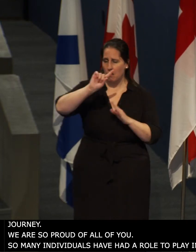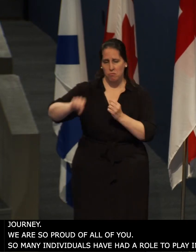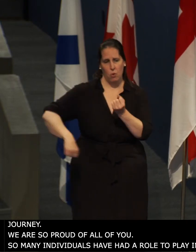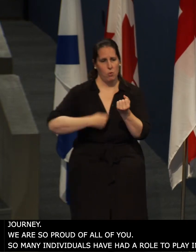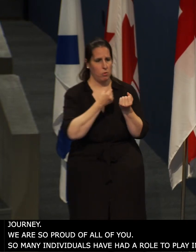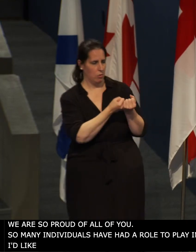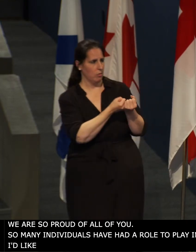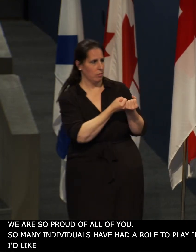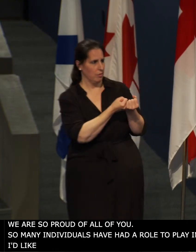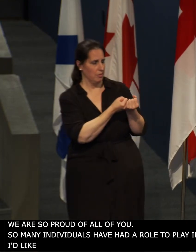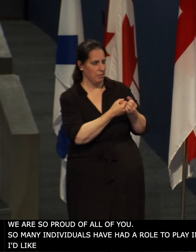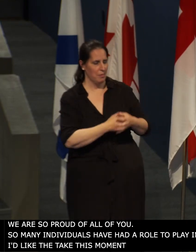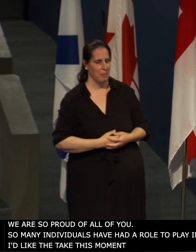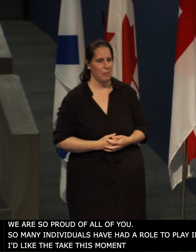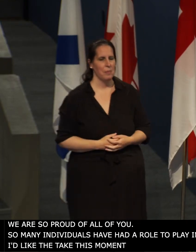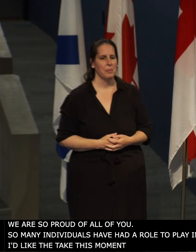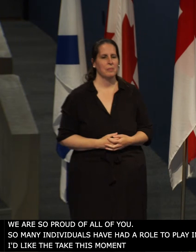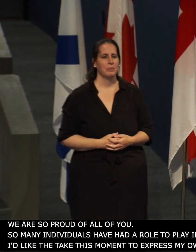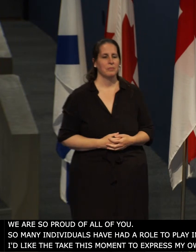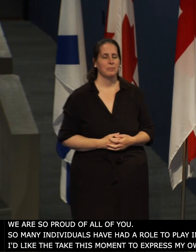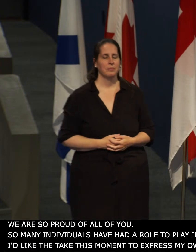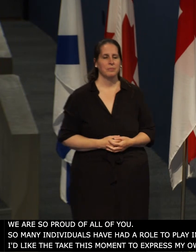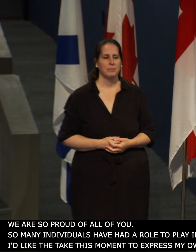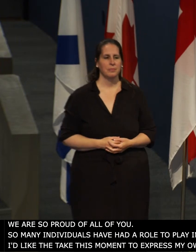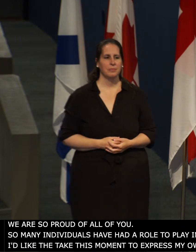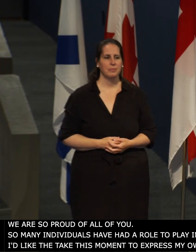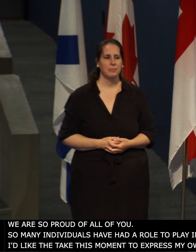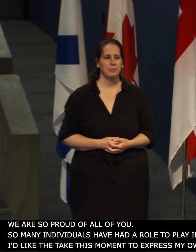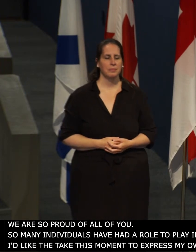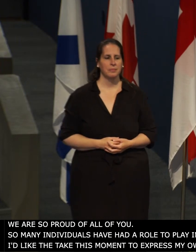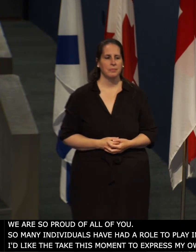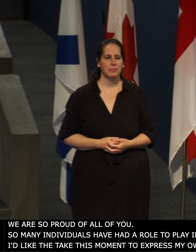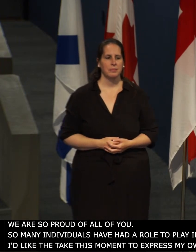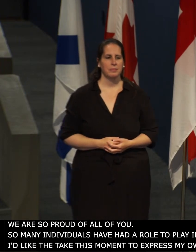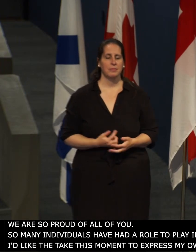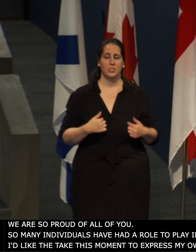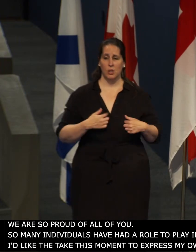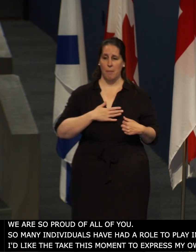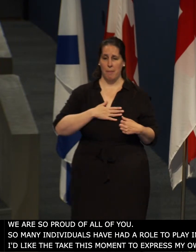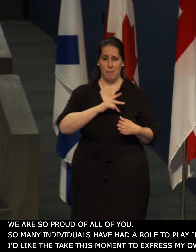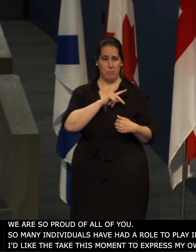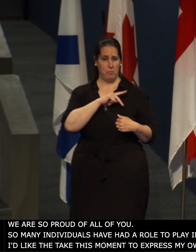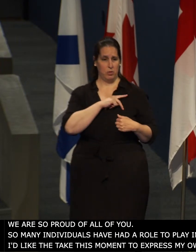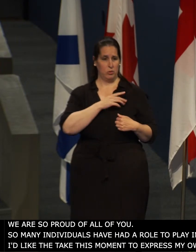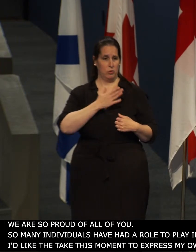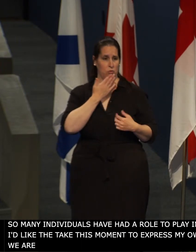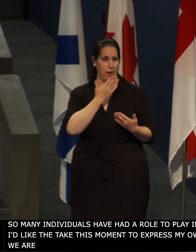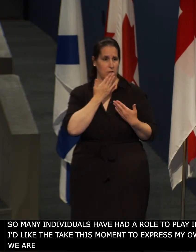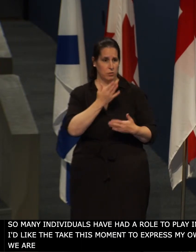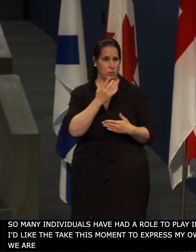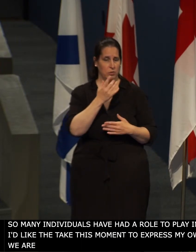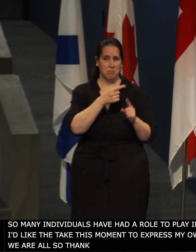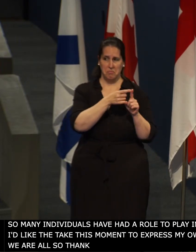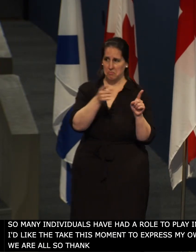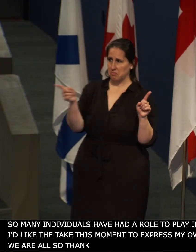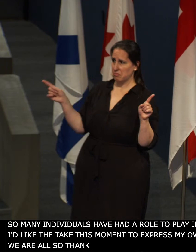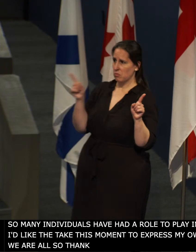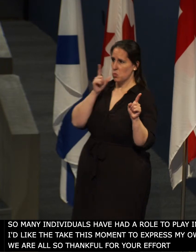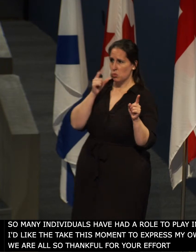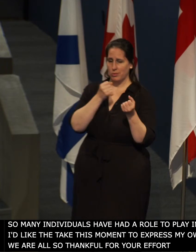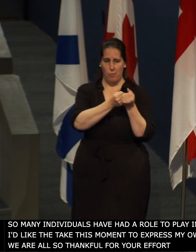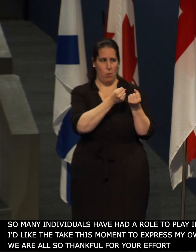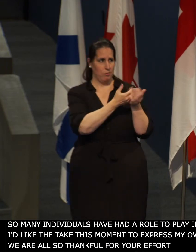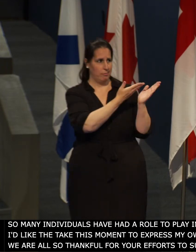moment to express my own personal gratitude. We are also thankful for all your efforts to support the success of our